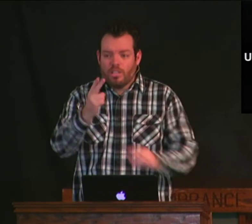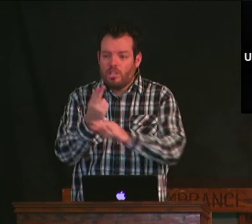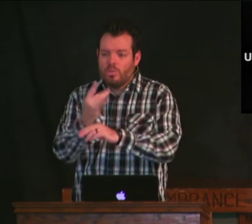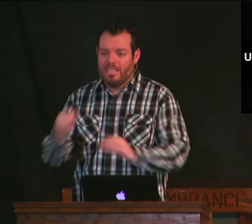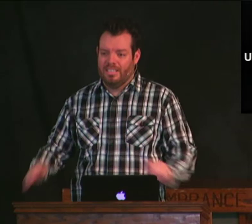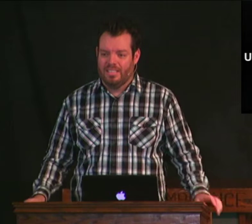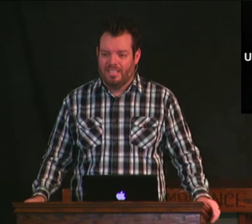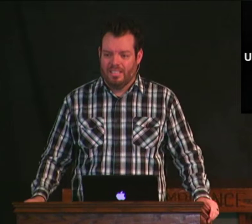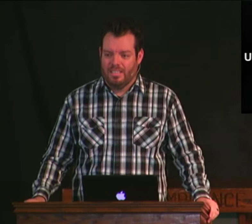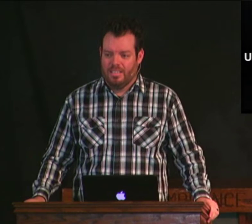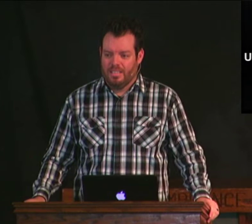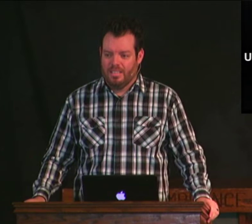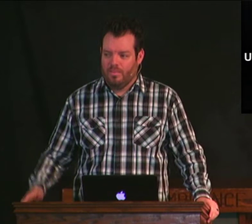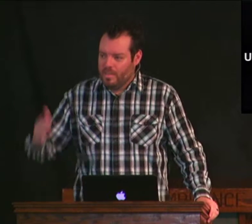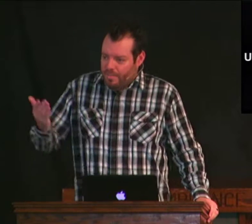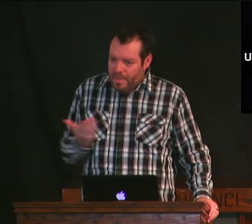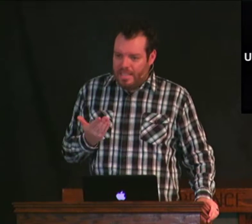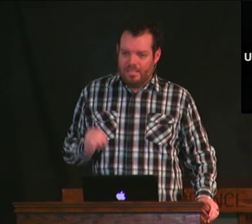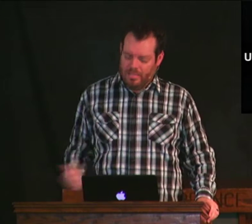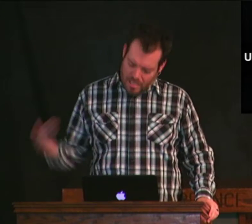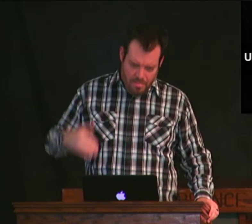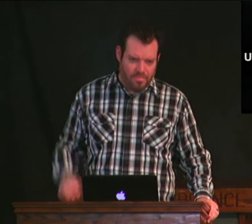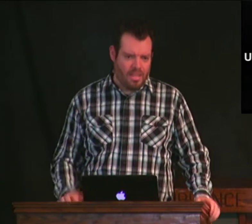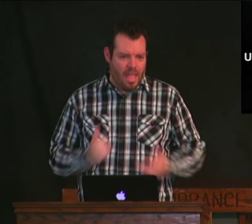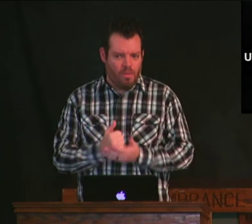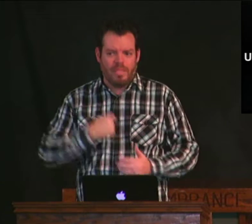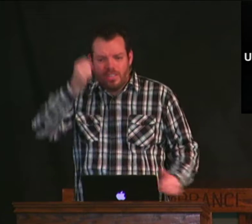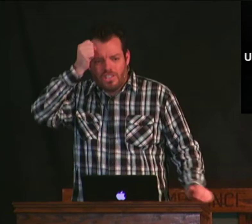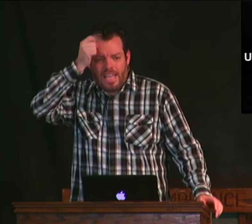use him. We have to fight him. Come, help me understand.